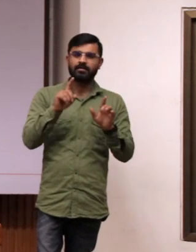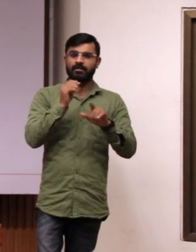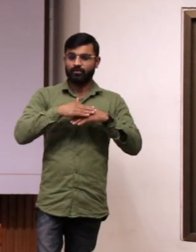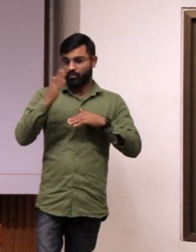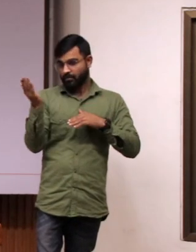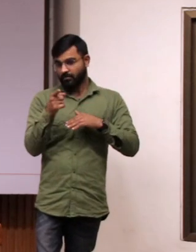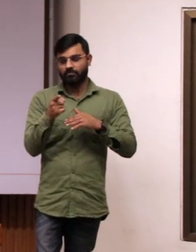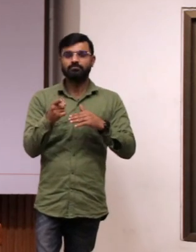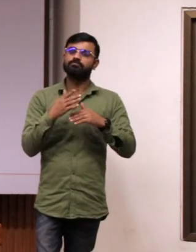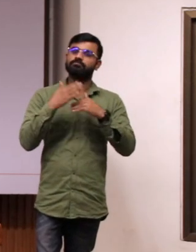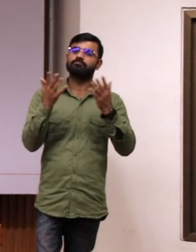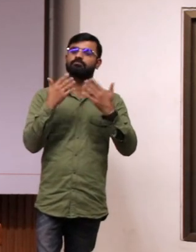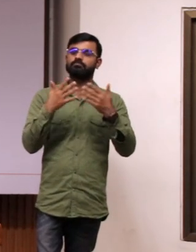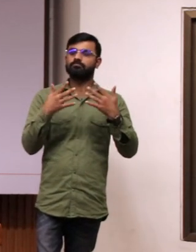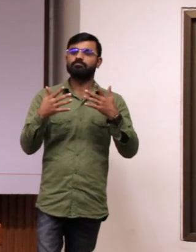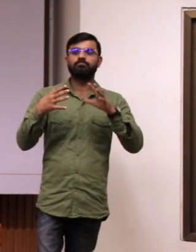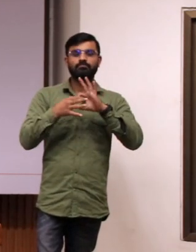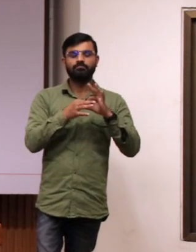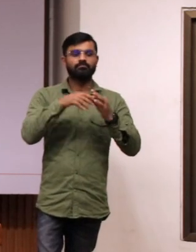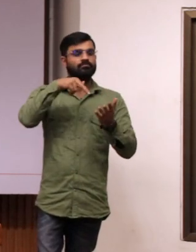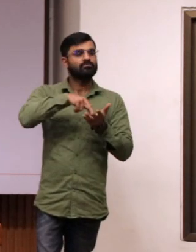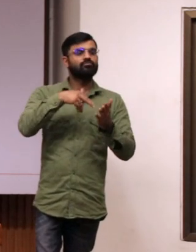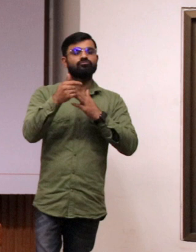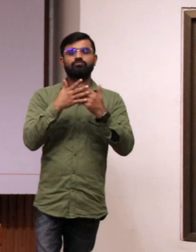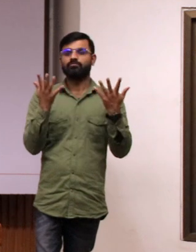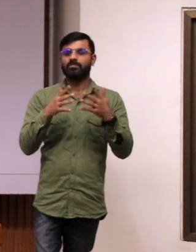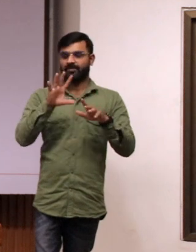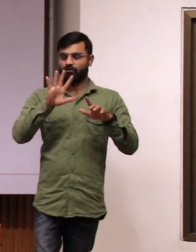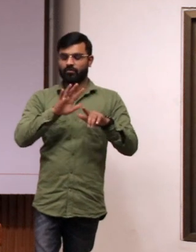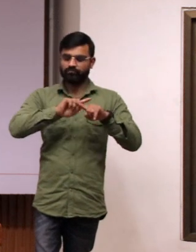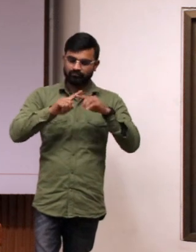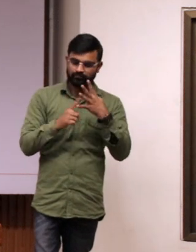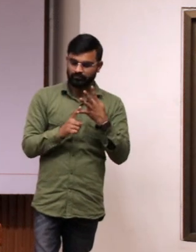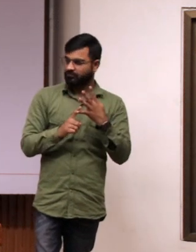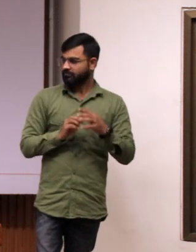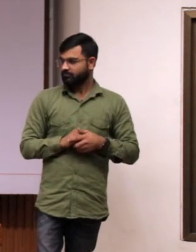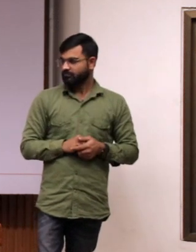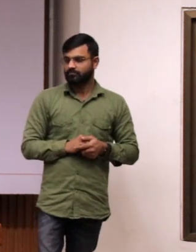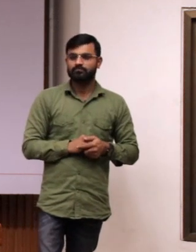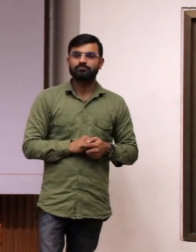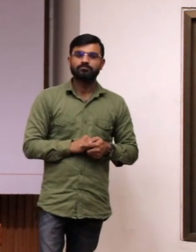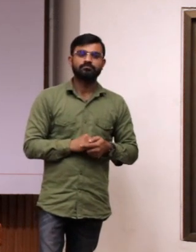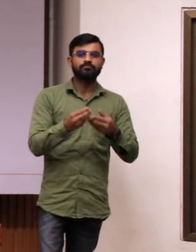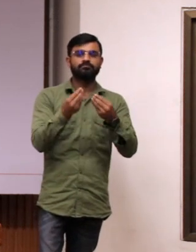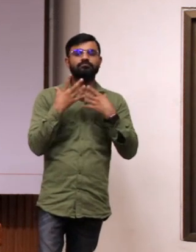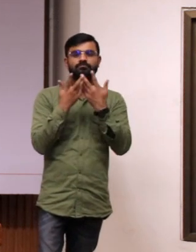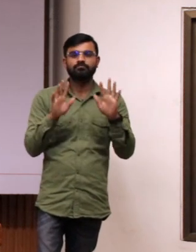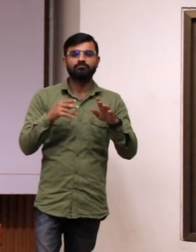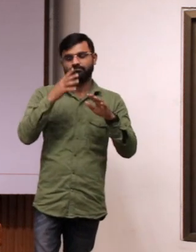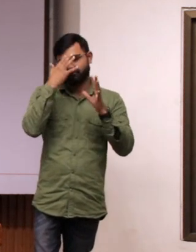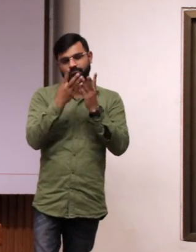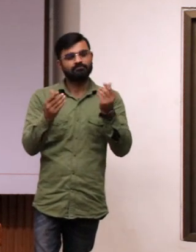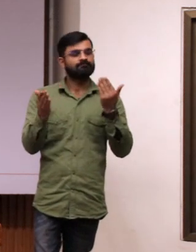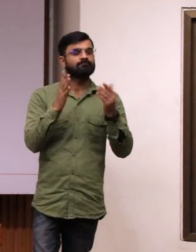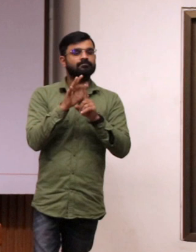years, they will survive without hand, without leg. They have four plants which cannot be giving you any ecological goods and